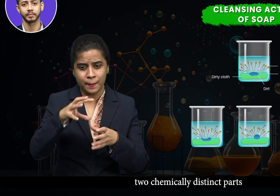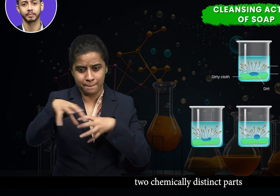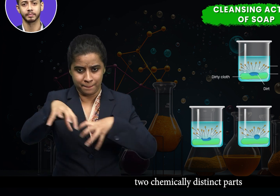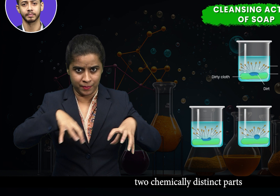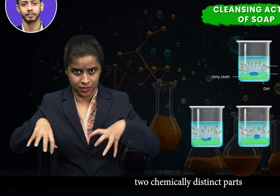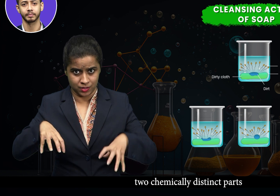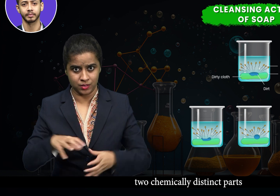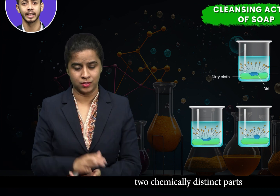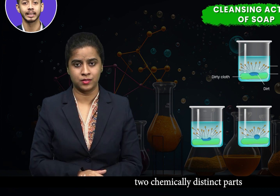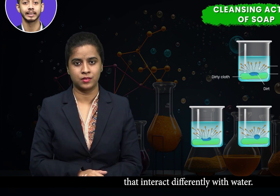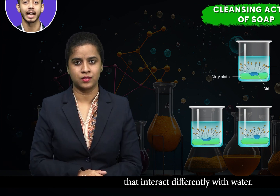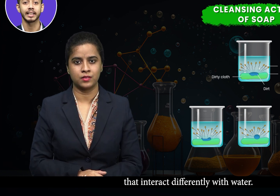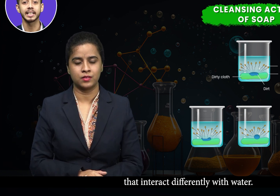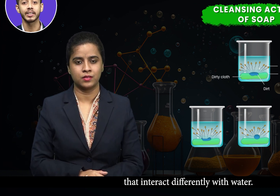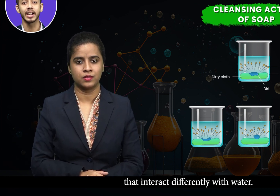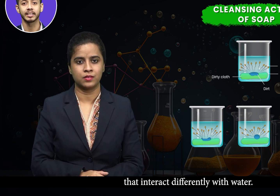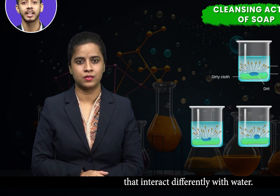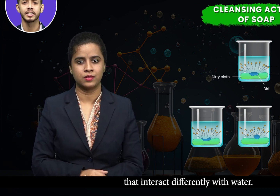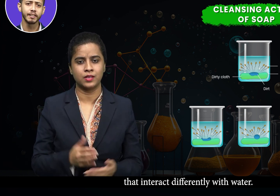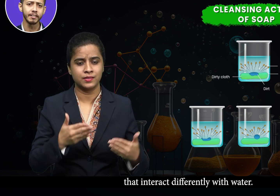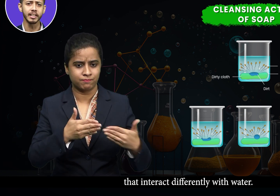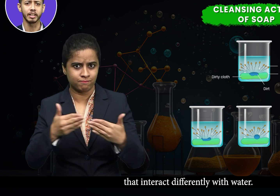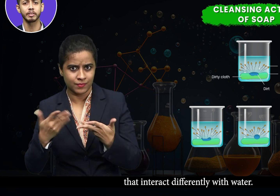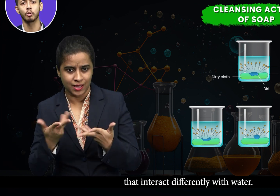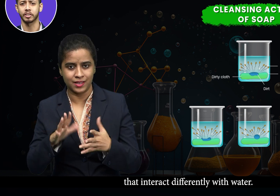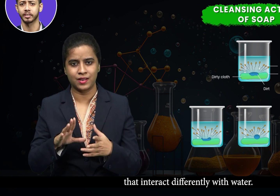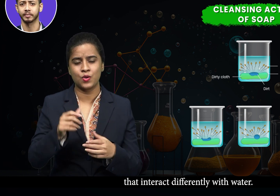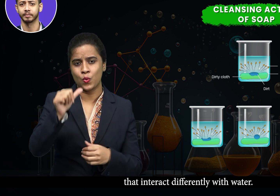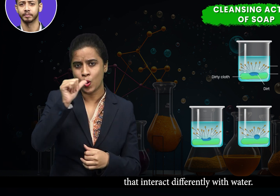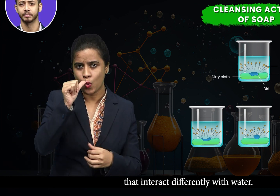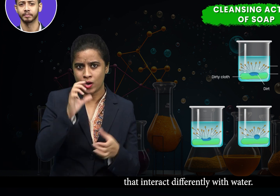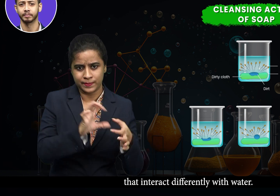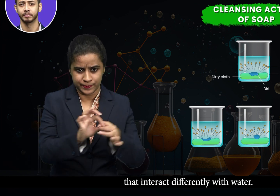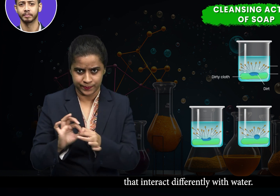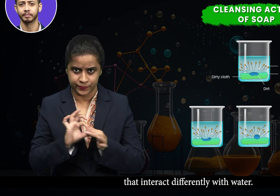parts that interact differently with water.